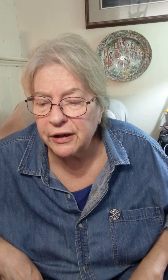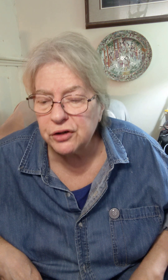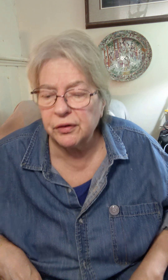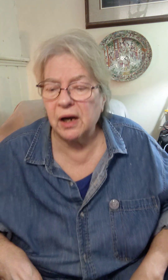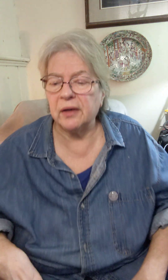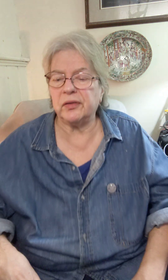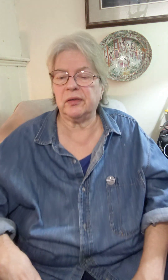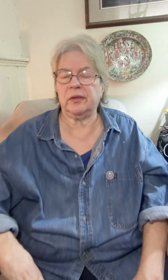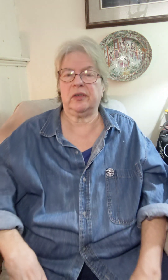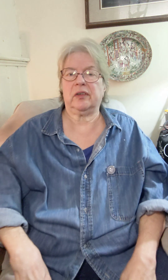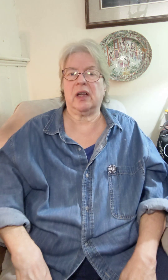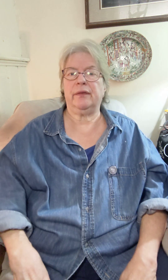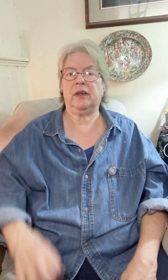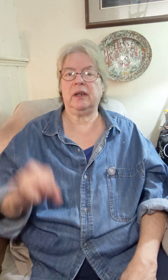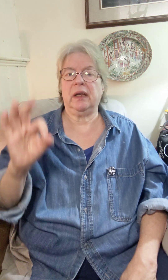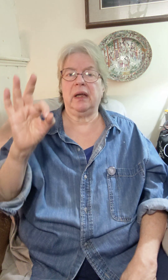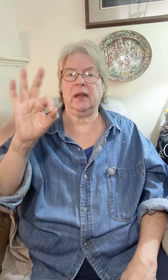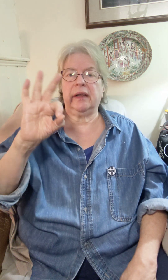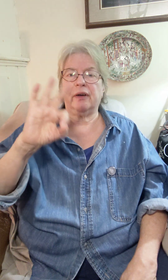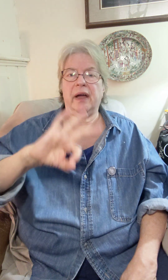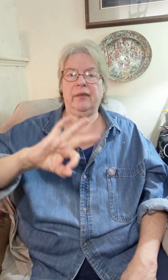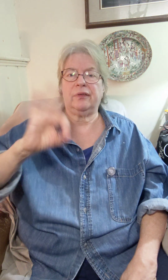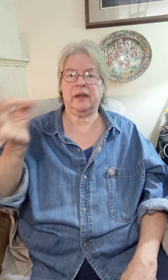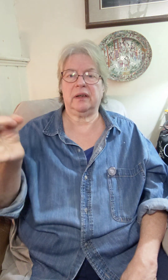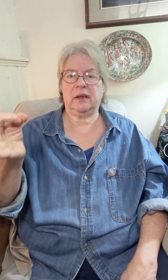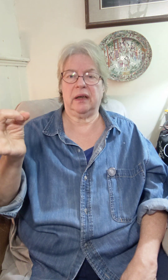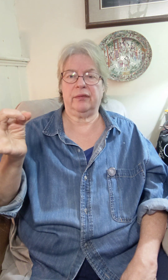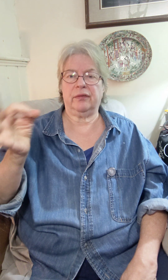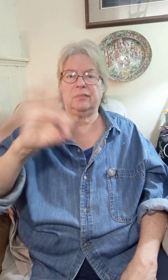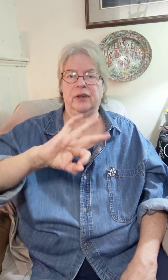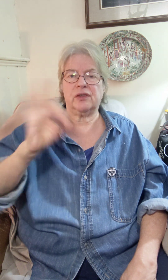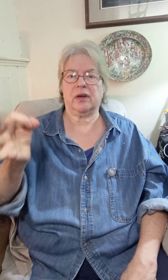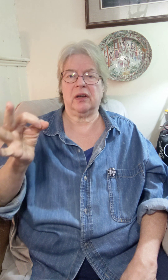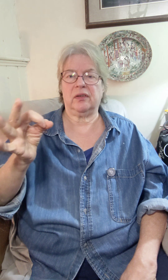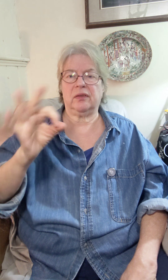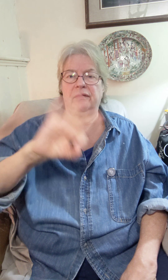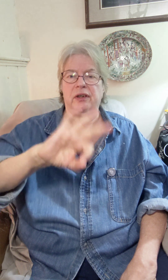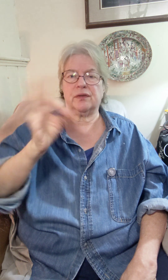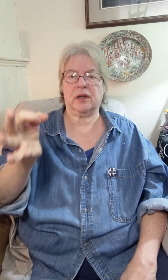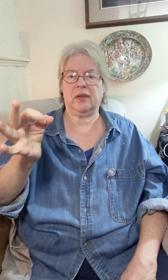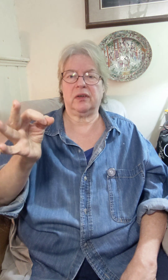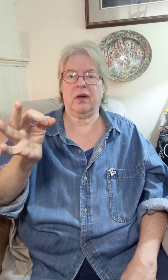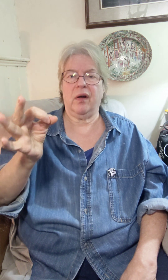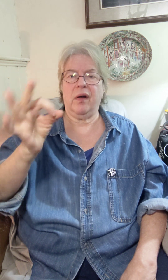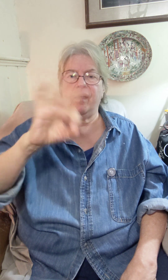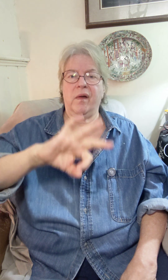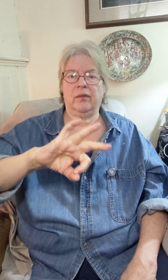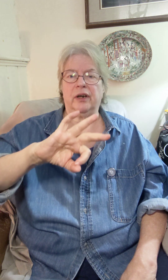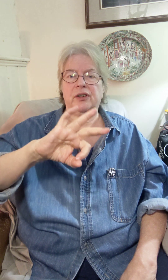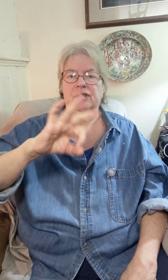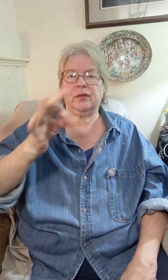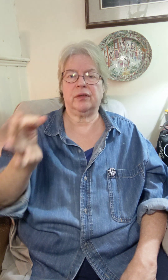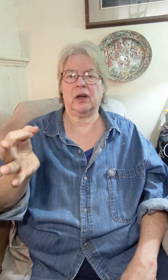French fries, this is kind of fun. Letter F, F, French fries, French fries, French